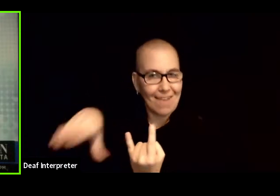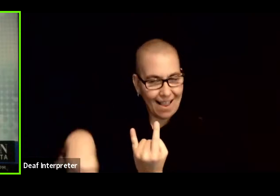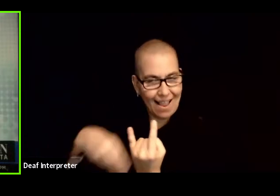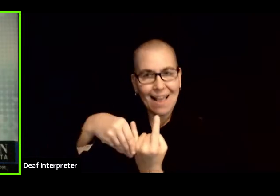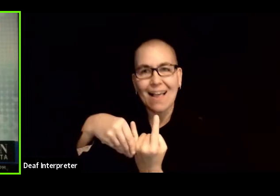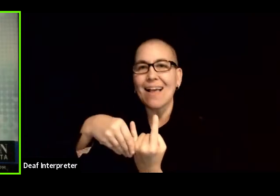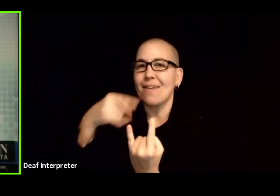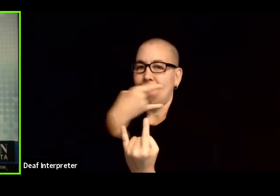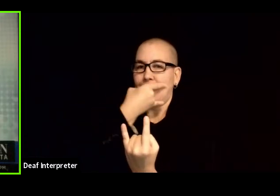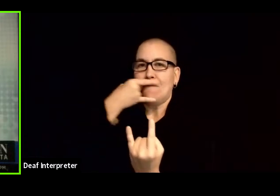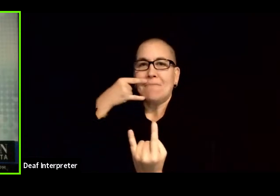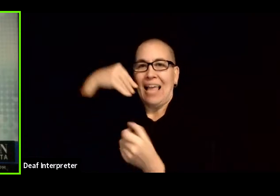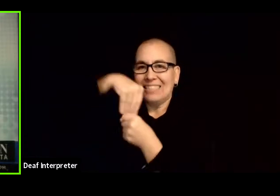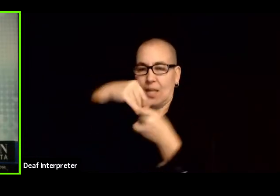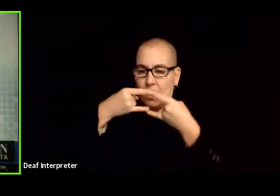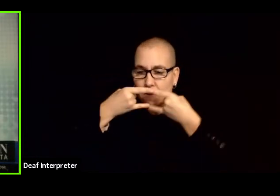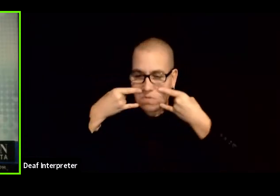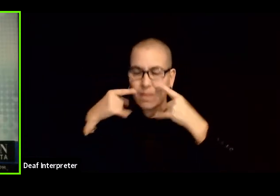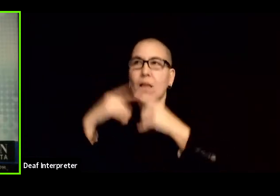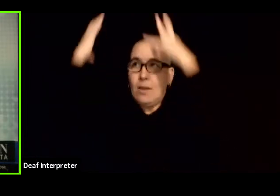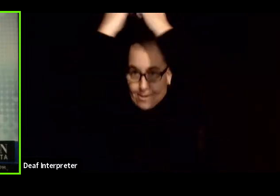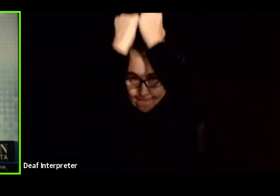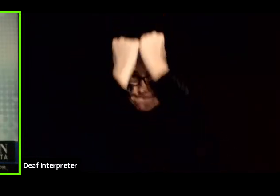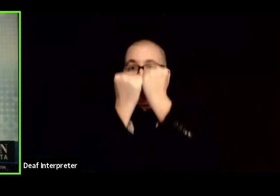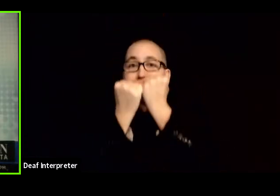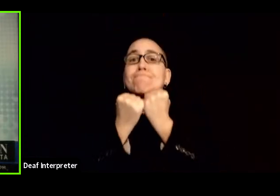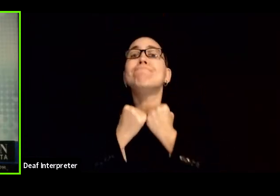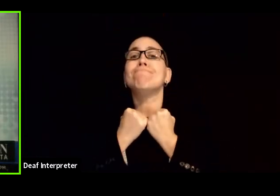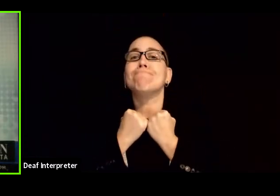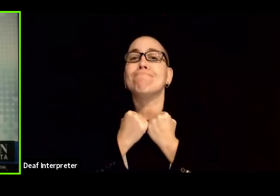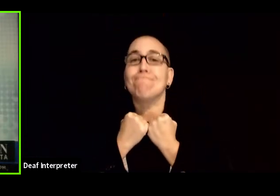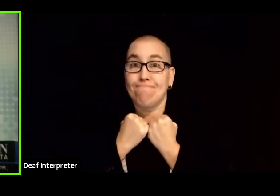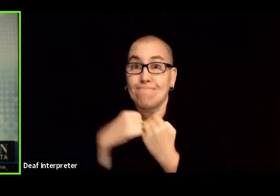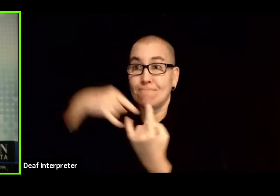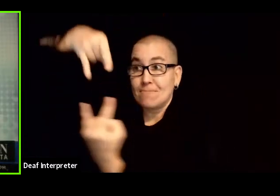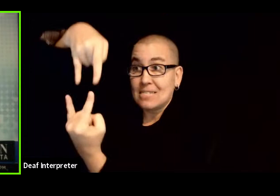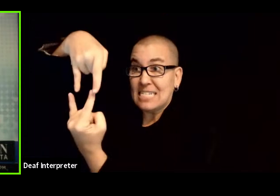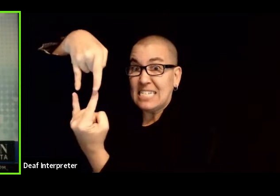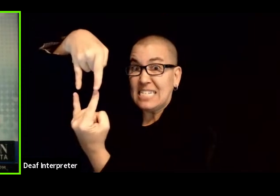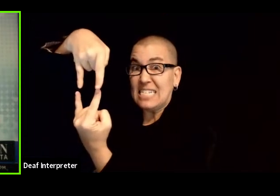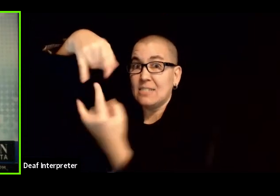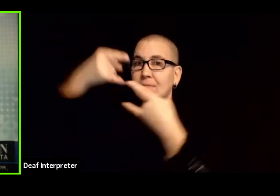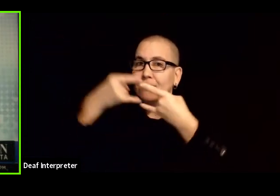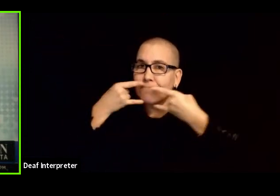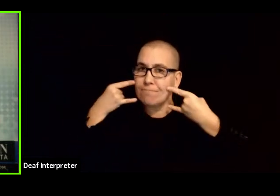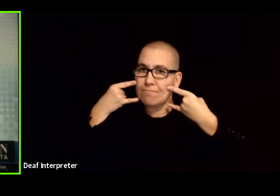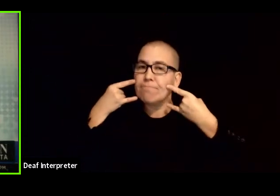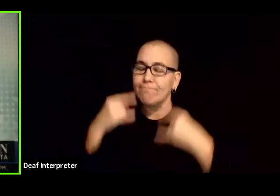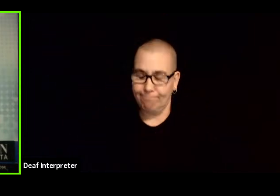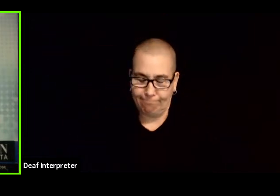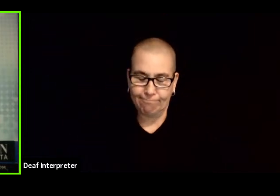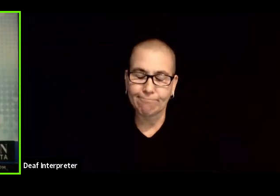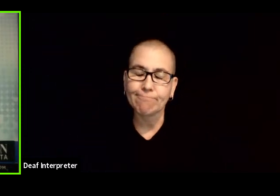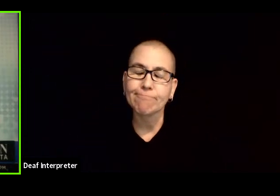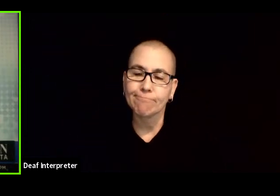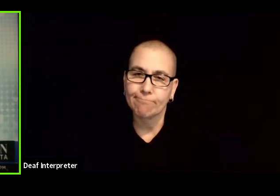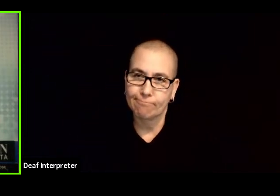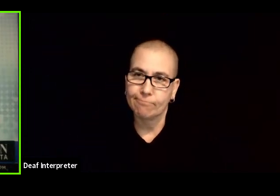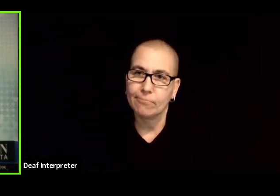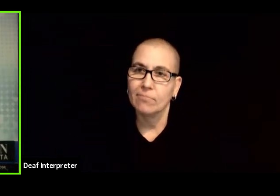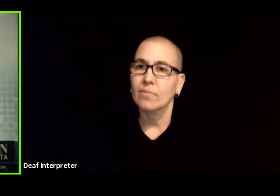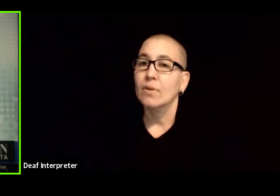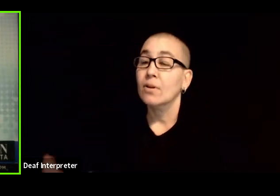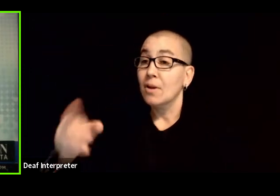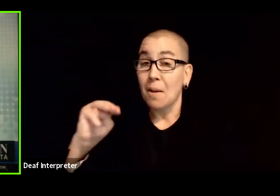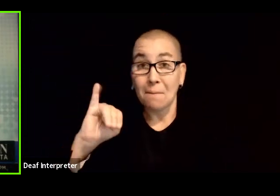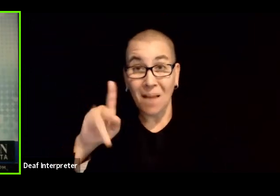That is all the time we have for today's call. If anybody has any follow-up questions, please feel free to reach out to our communications office this afternoon. Have a good